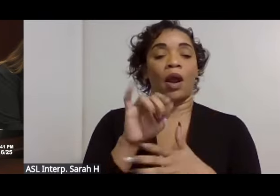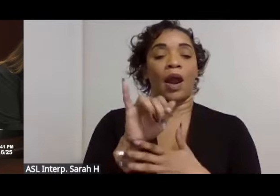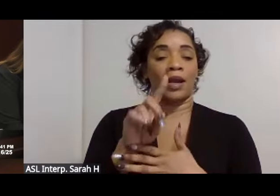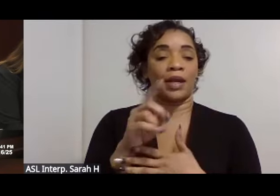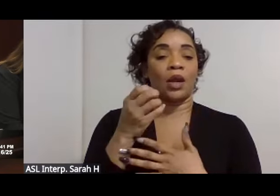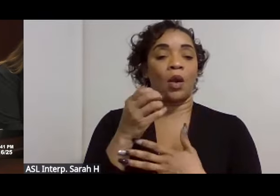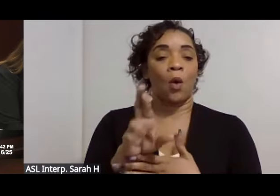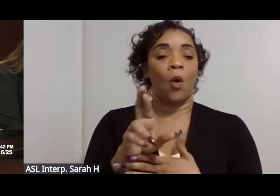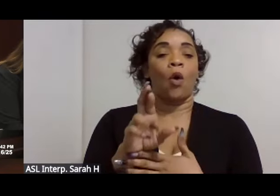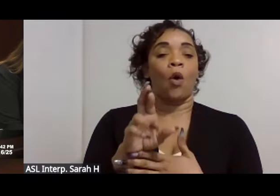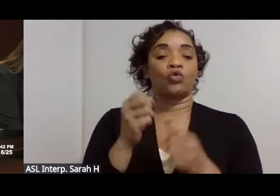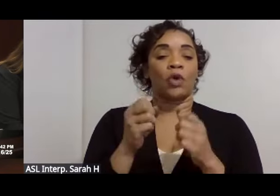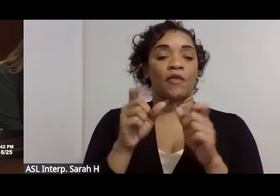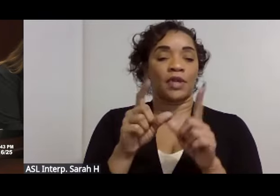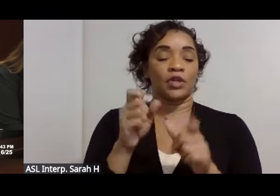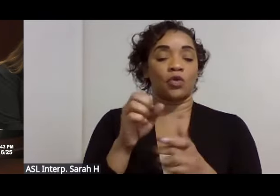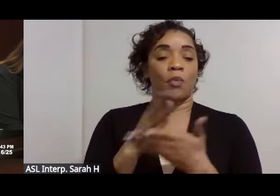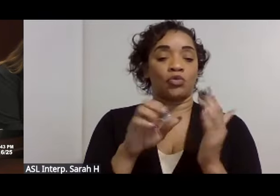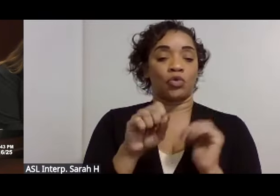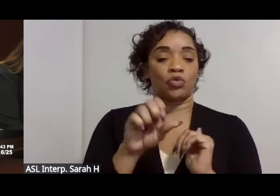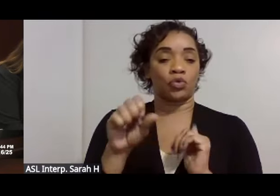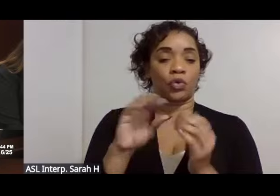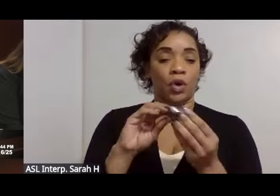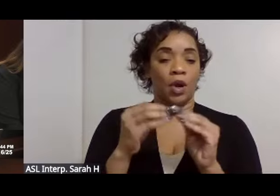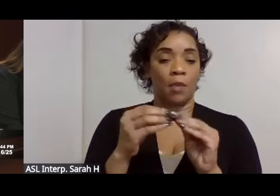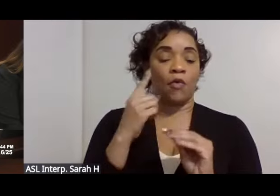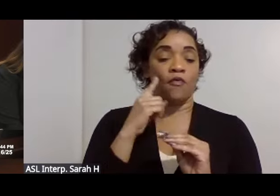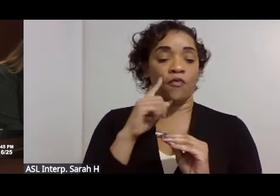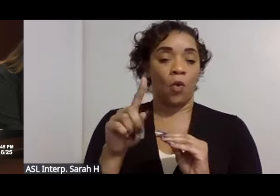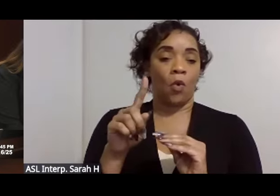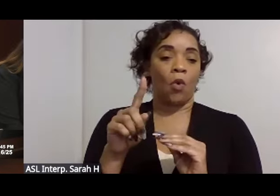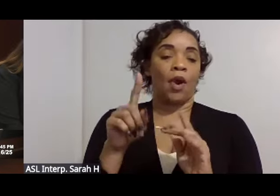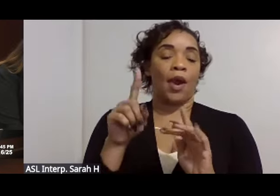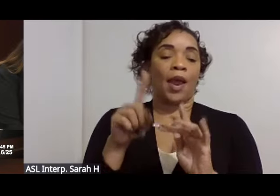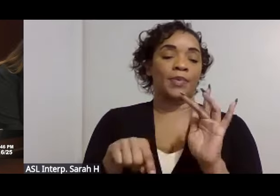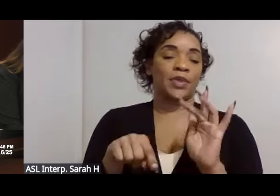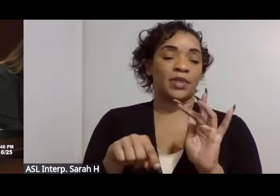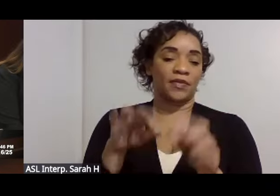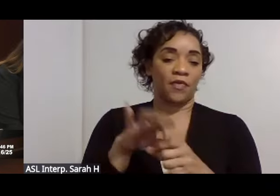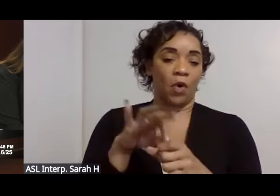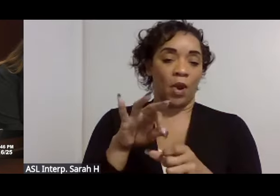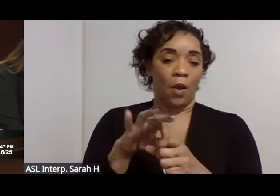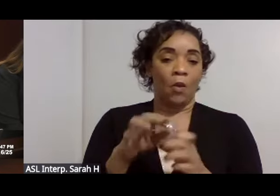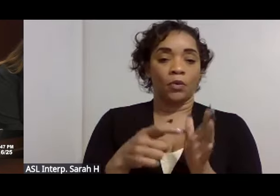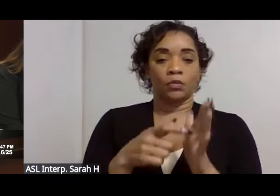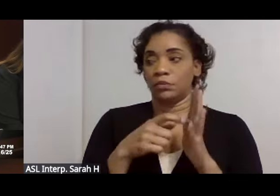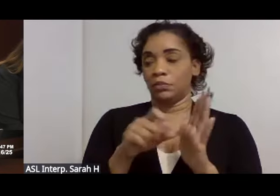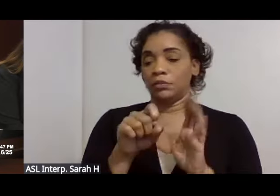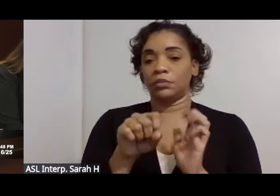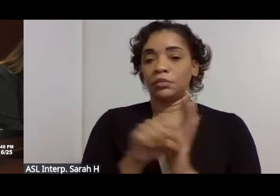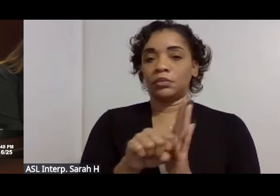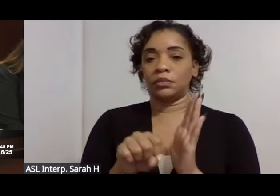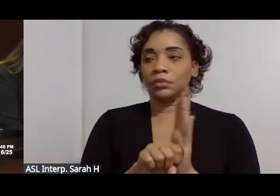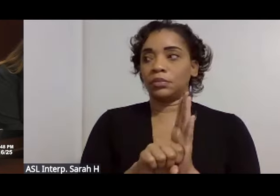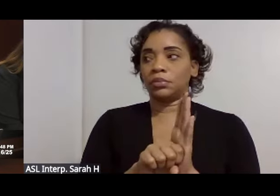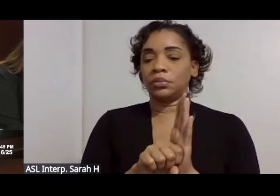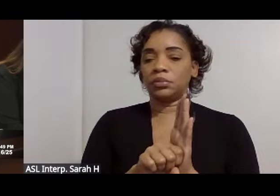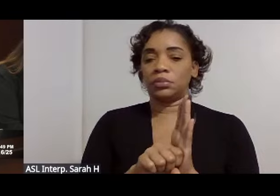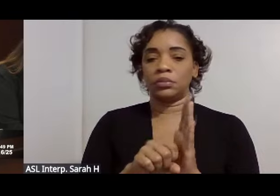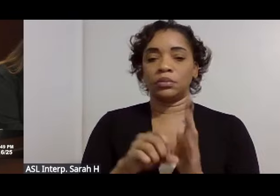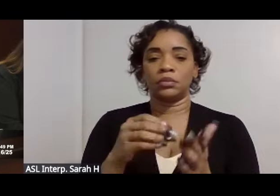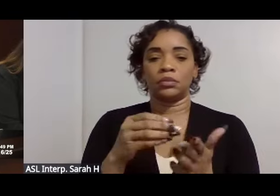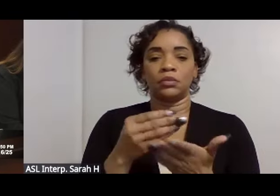require state-funded hardship program for obtaining required documents, subject violations to $1,000 fine and/or up to